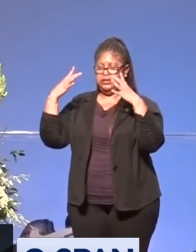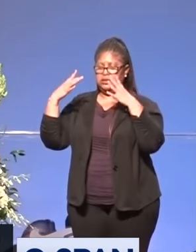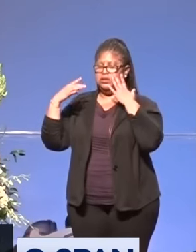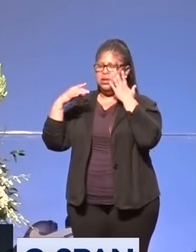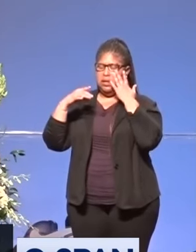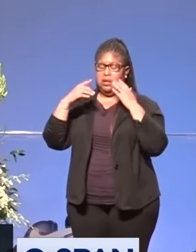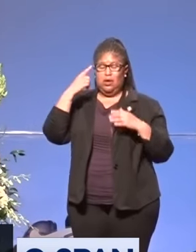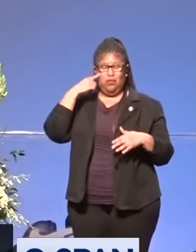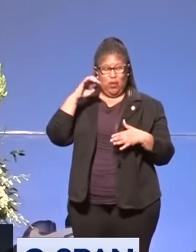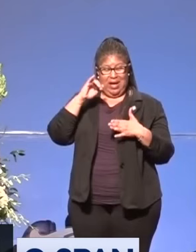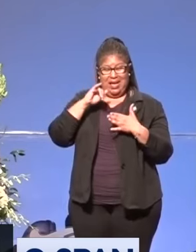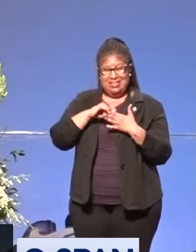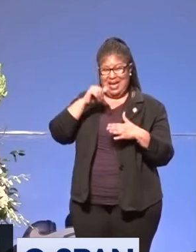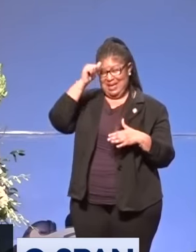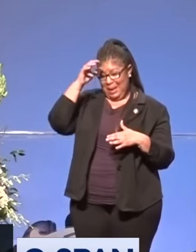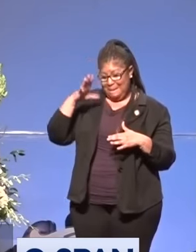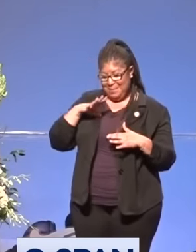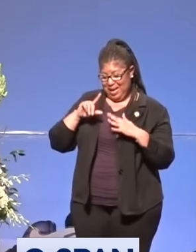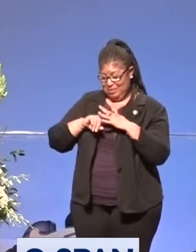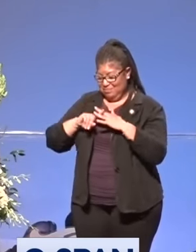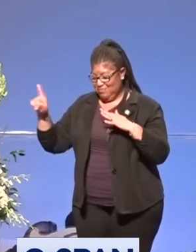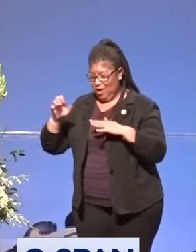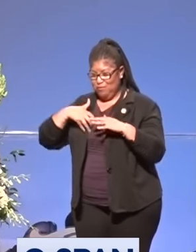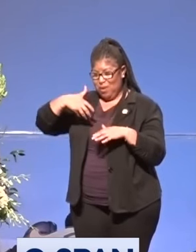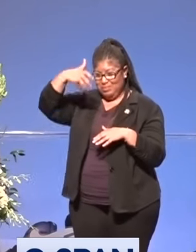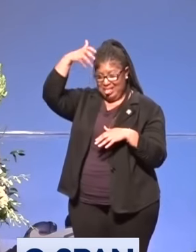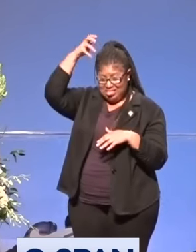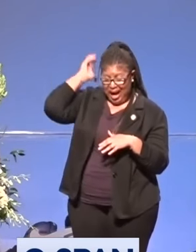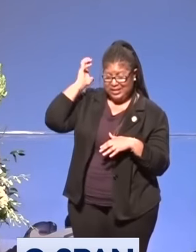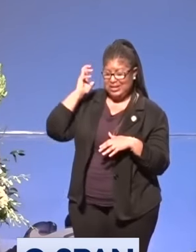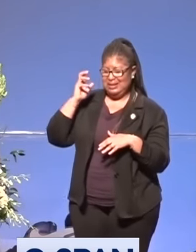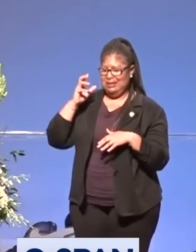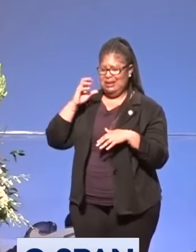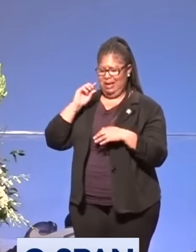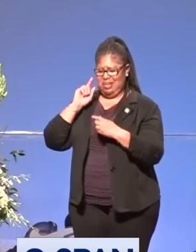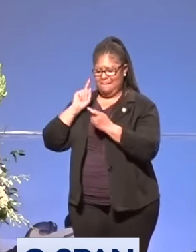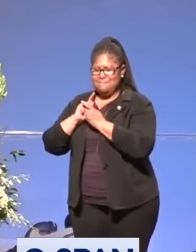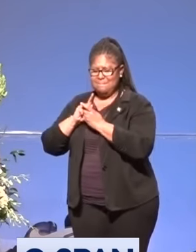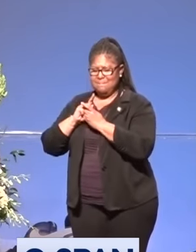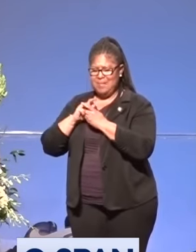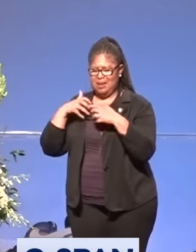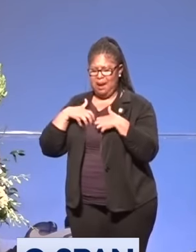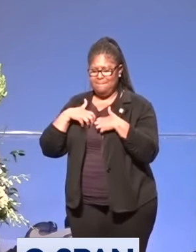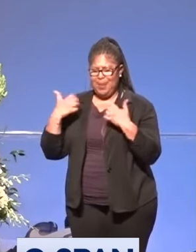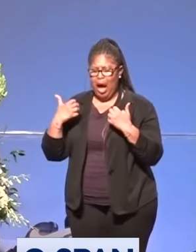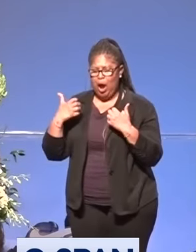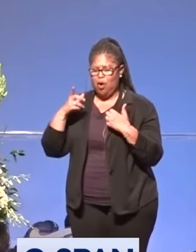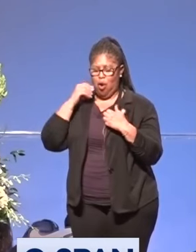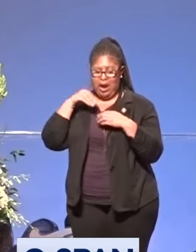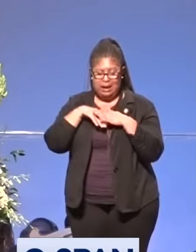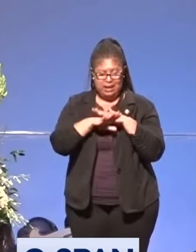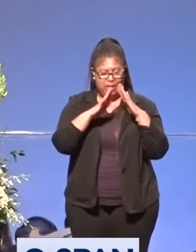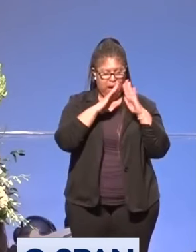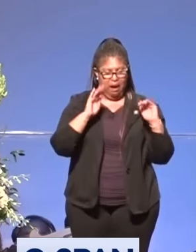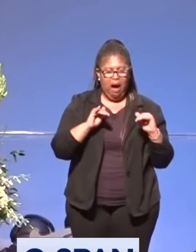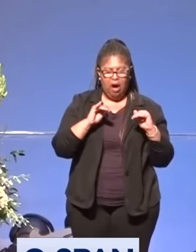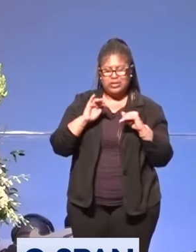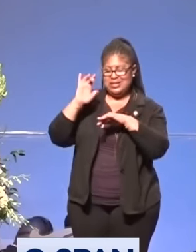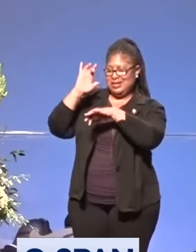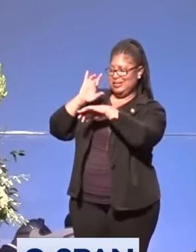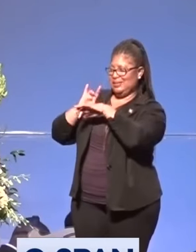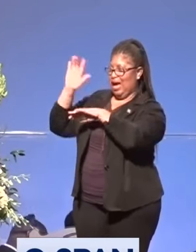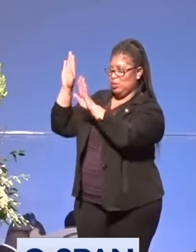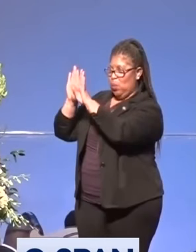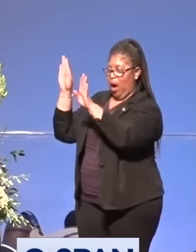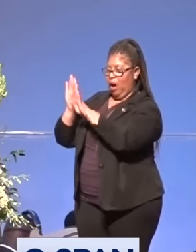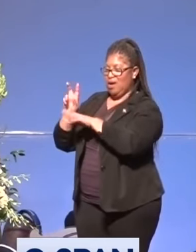man flee from a lion and a bear met him or went into the house and leaned his hand on the wall and a serpent